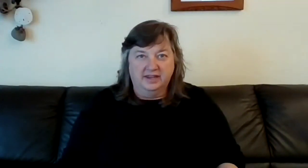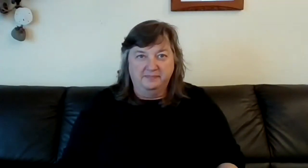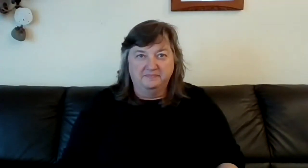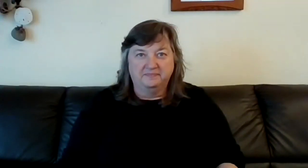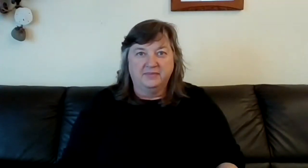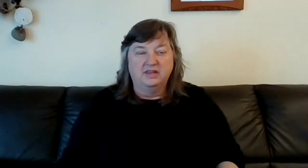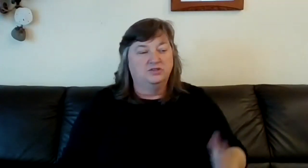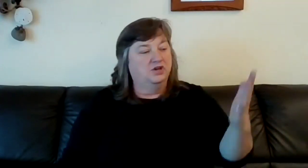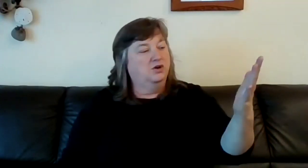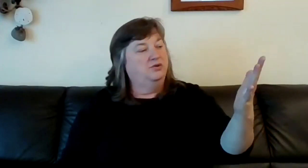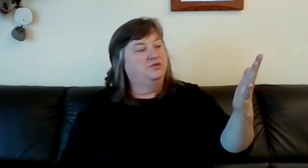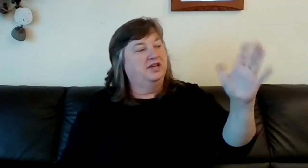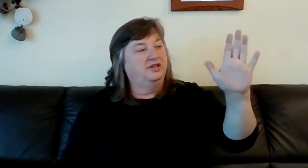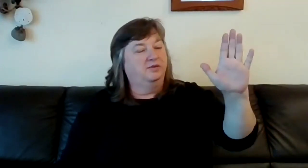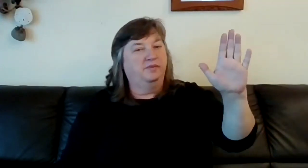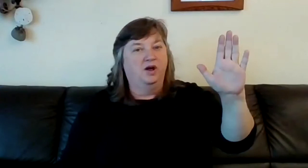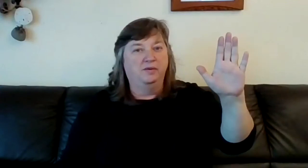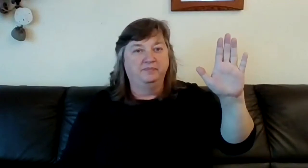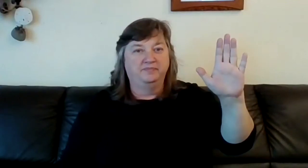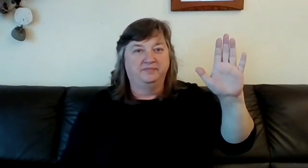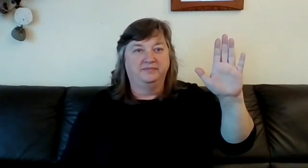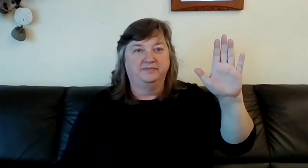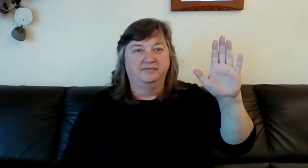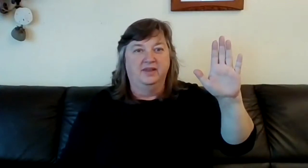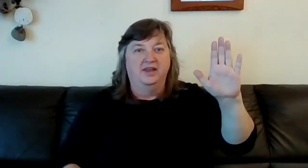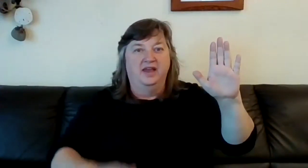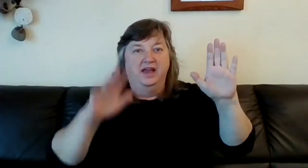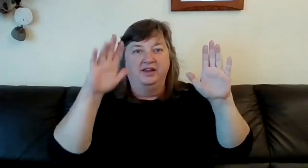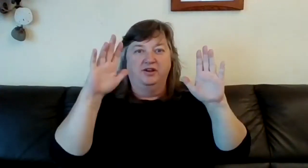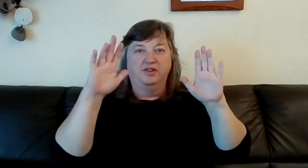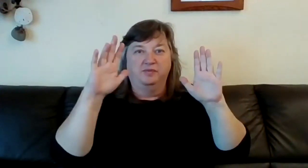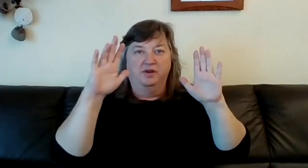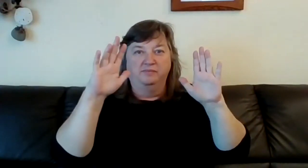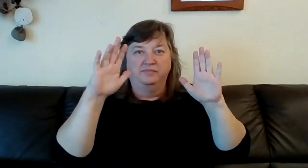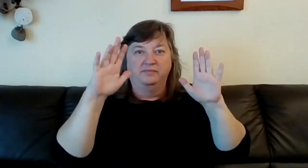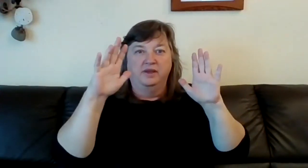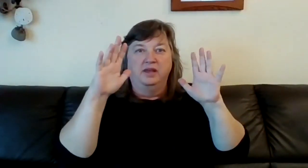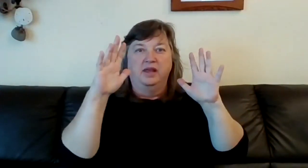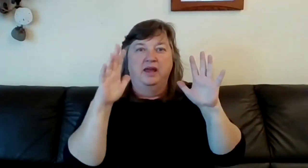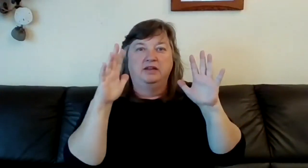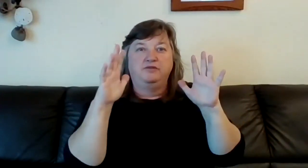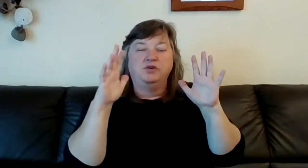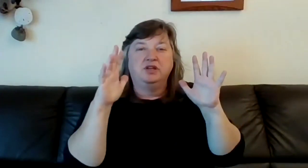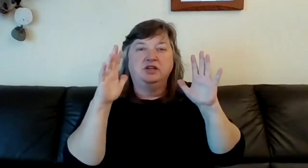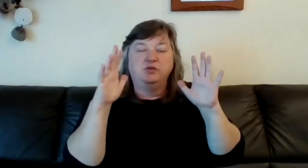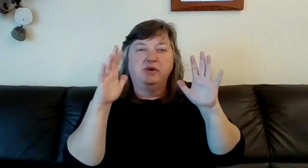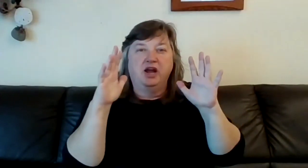same. So you take your palm and your other palm, and if you can in your